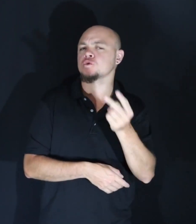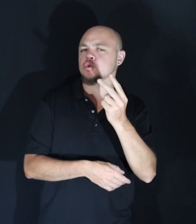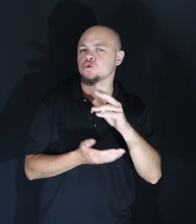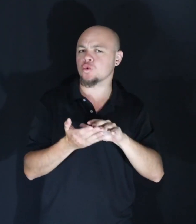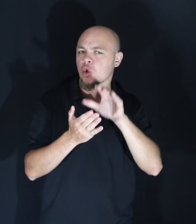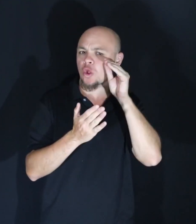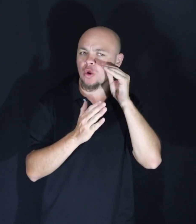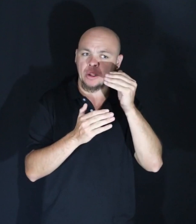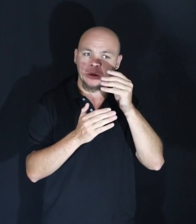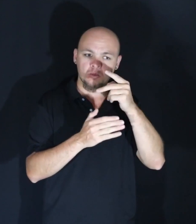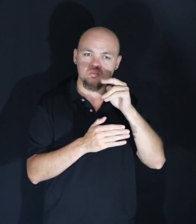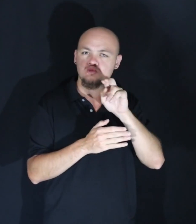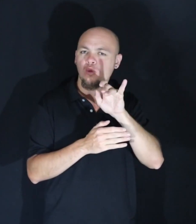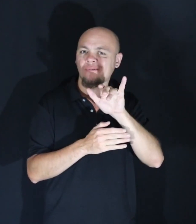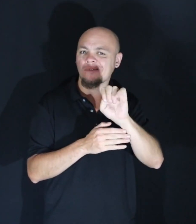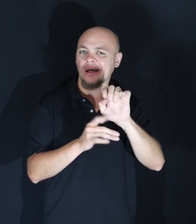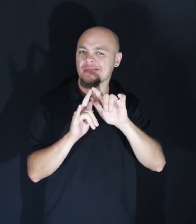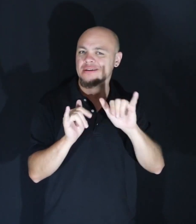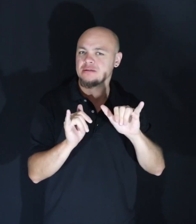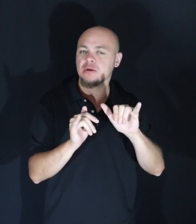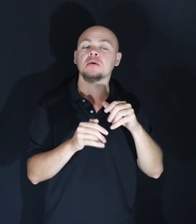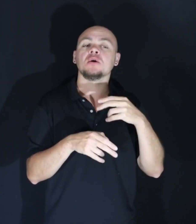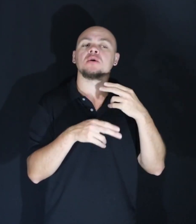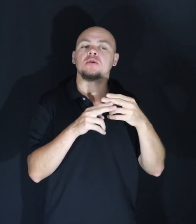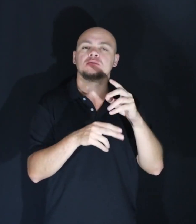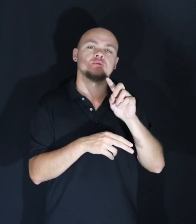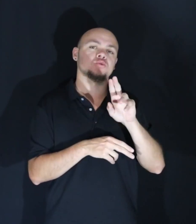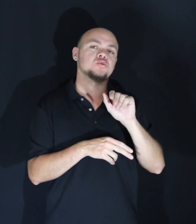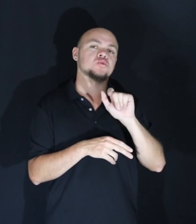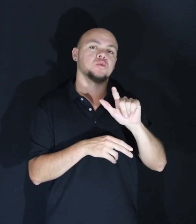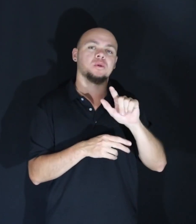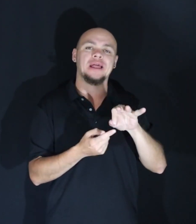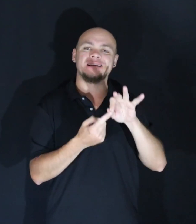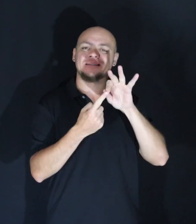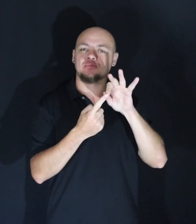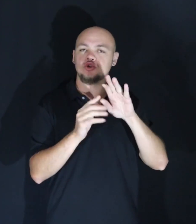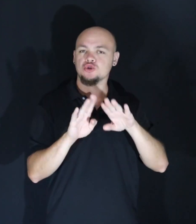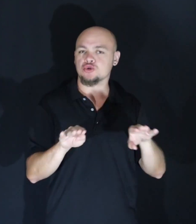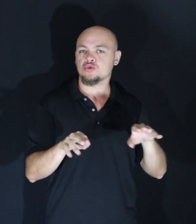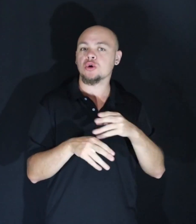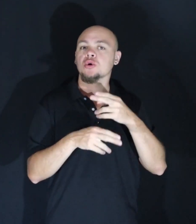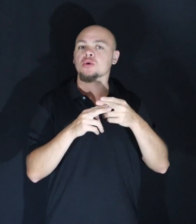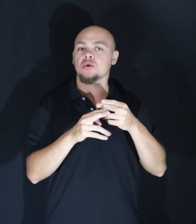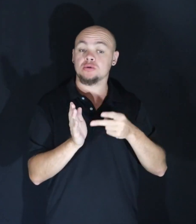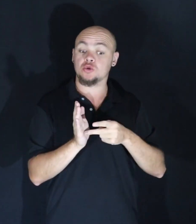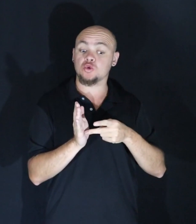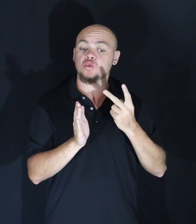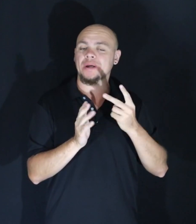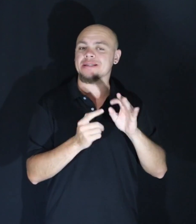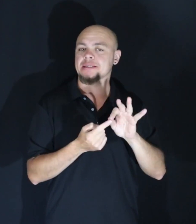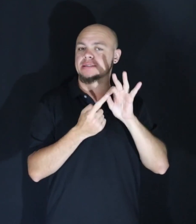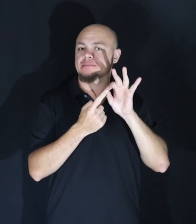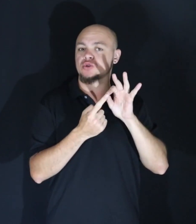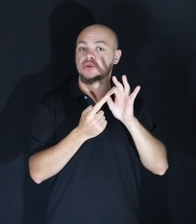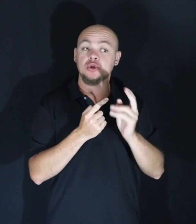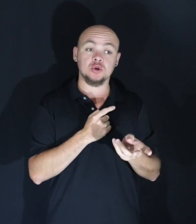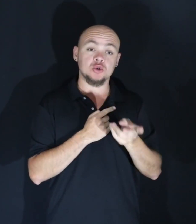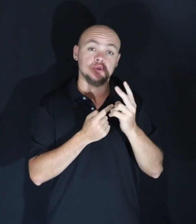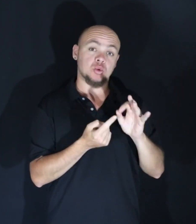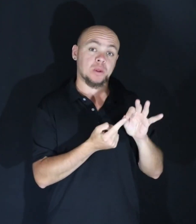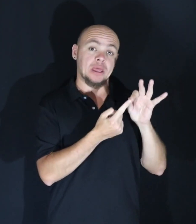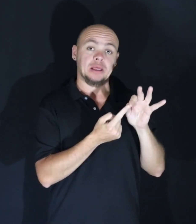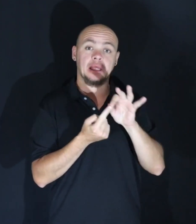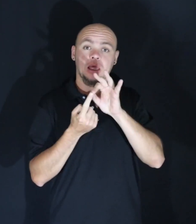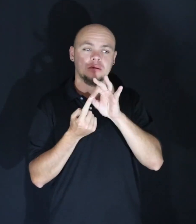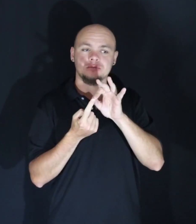time? These are dual exceptional children. They're also known as twice exceptional, 2 exceptions to